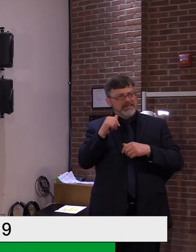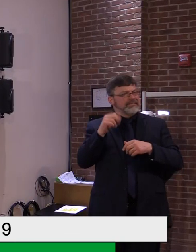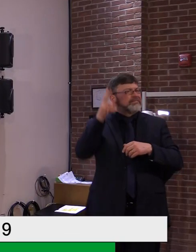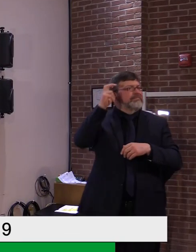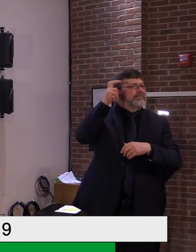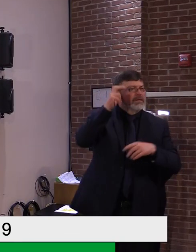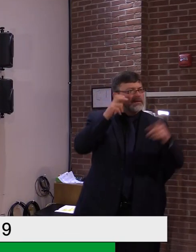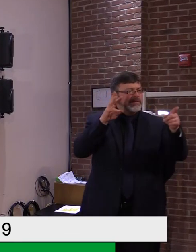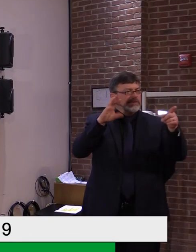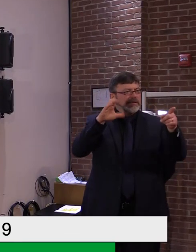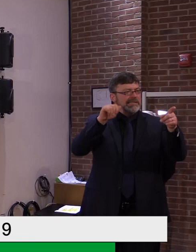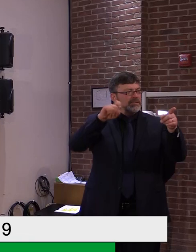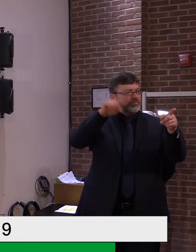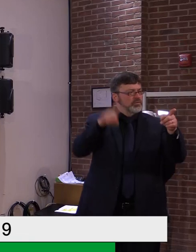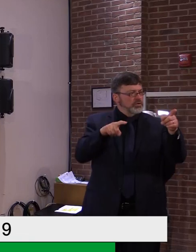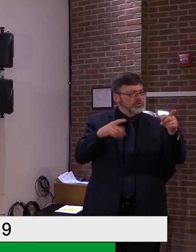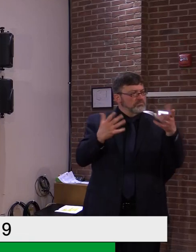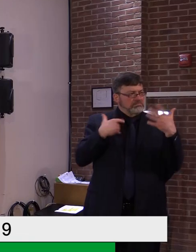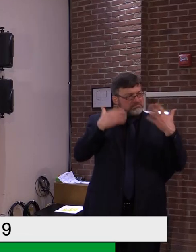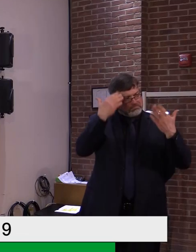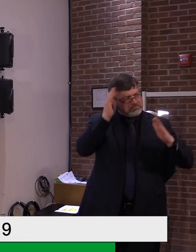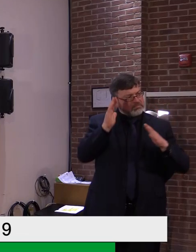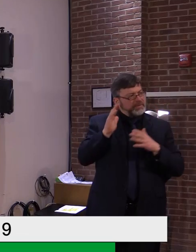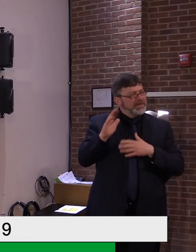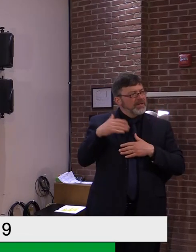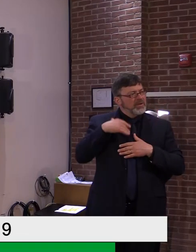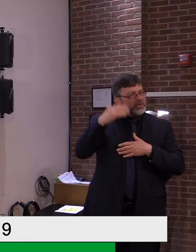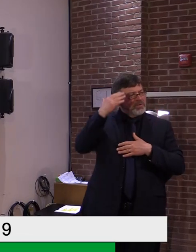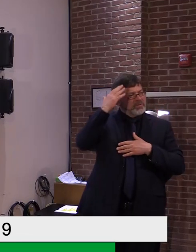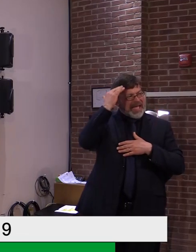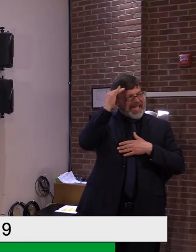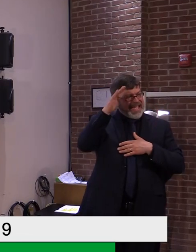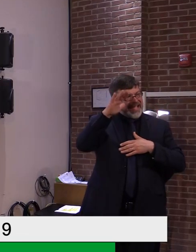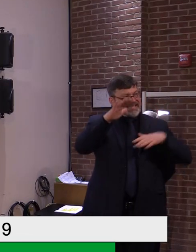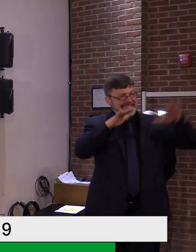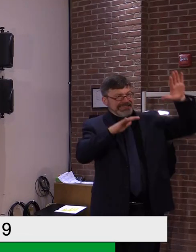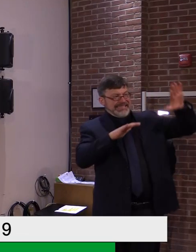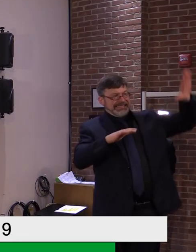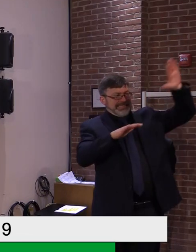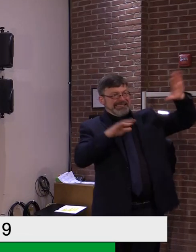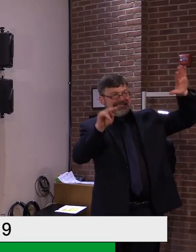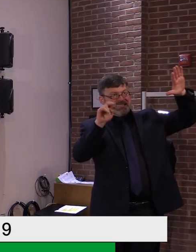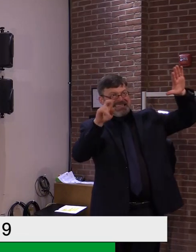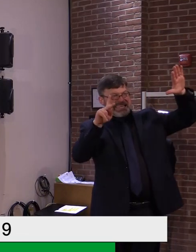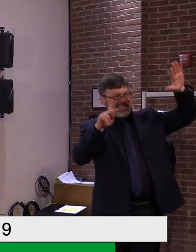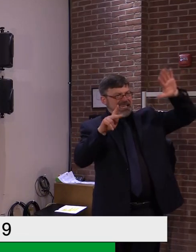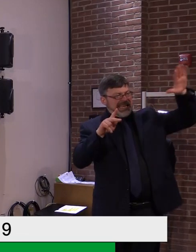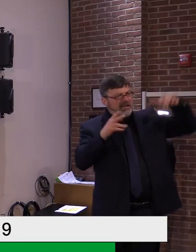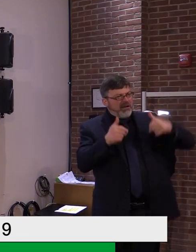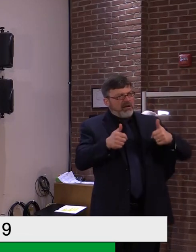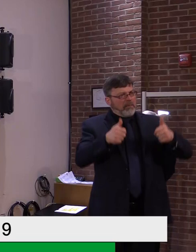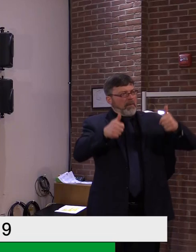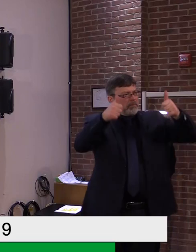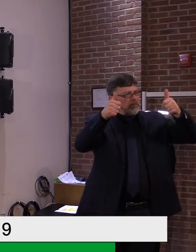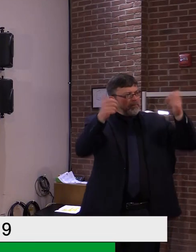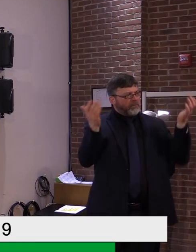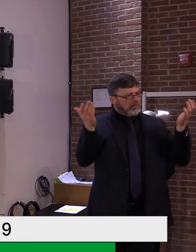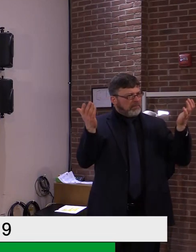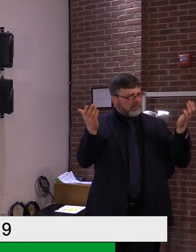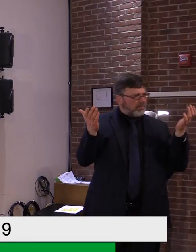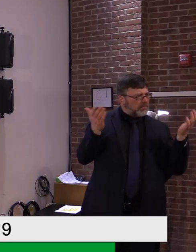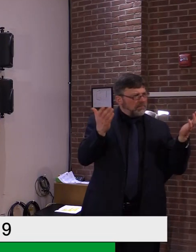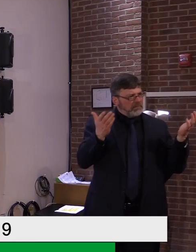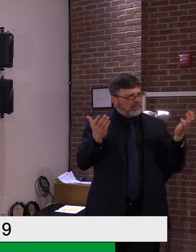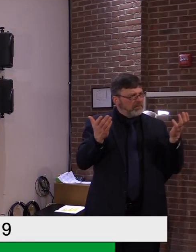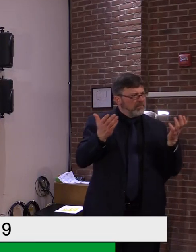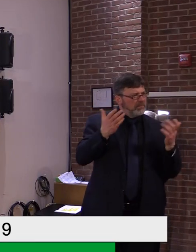more about why the Northeast is rising slightly? I mean, I keep hearing theories that maybe Vermonters don't have some sort of immunity that other states might have acquired